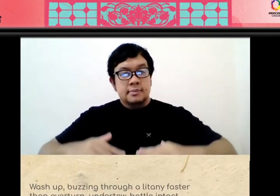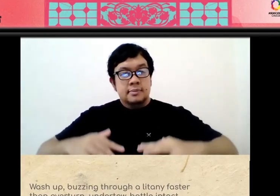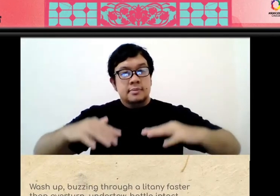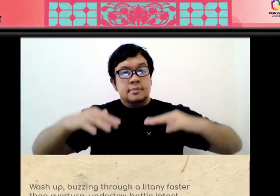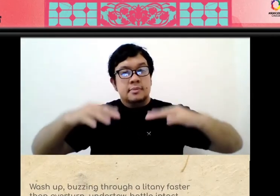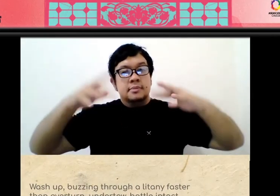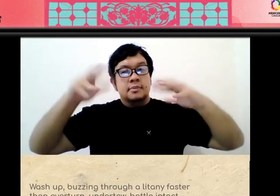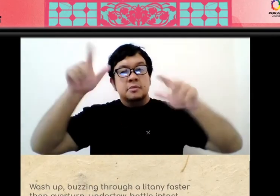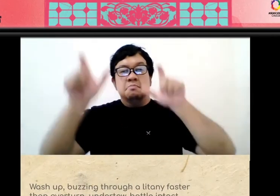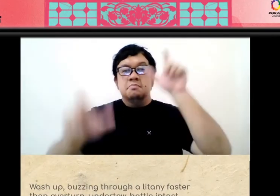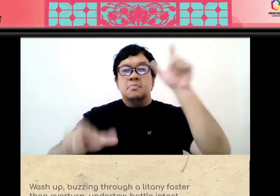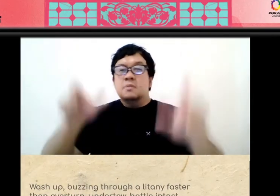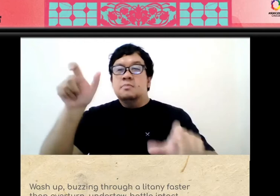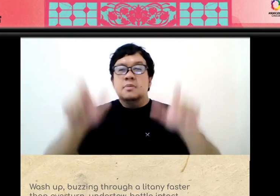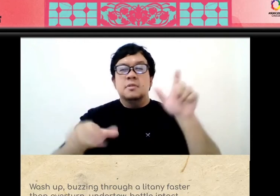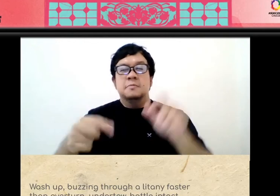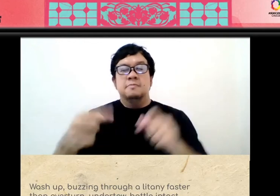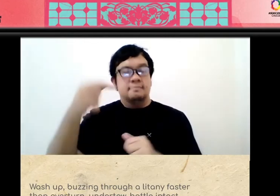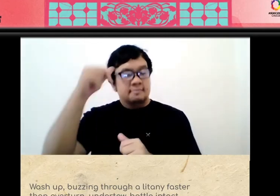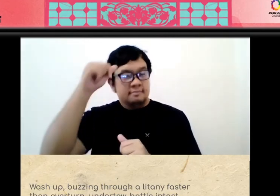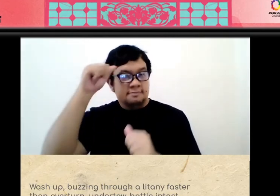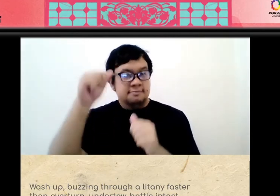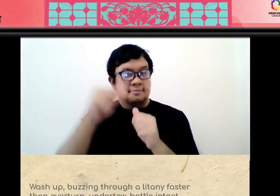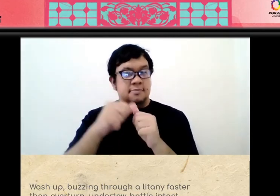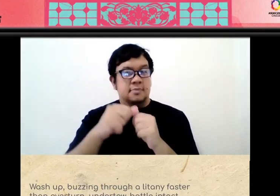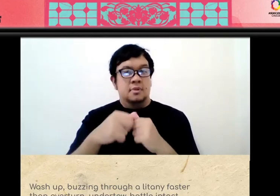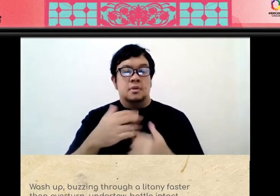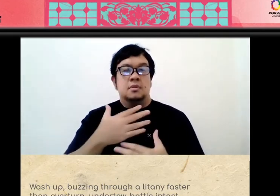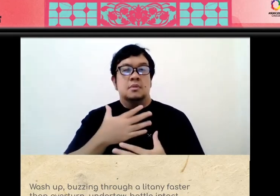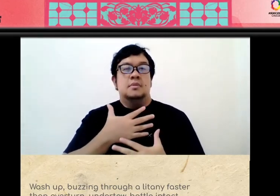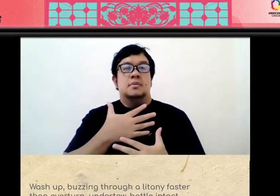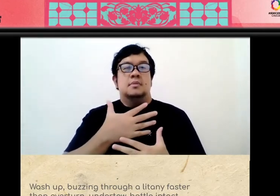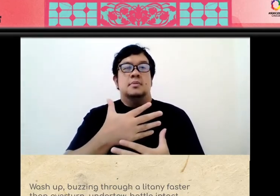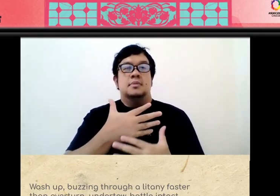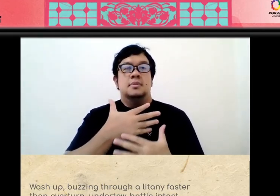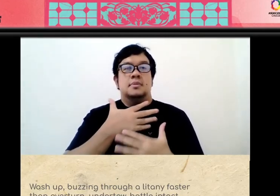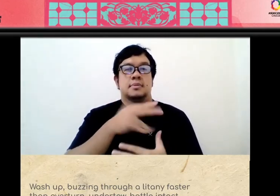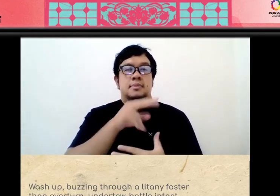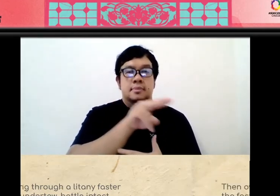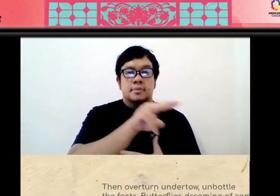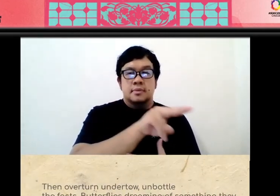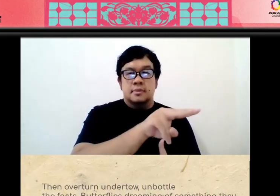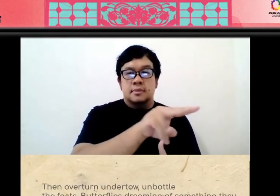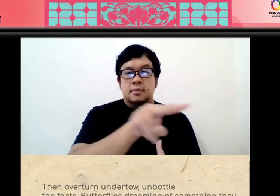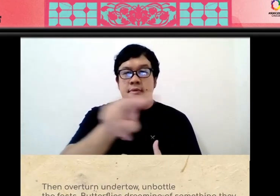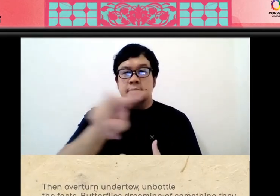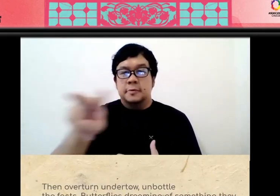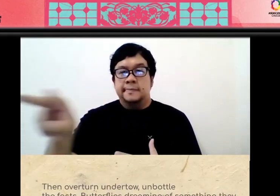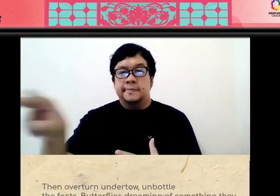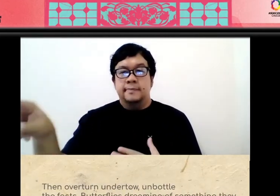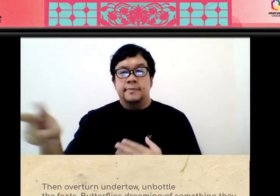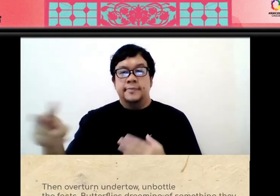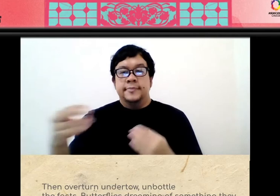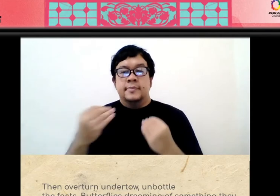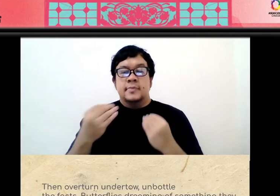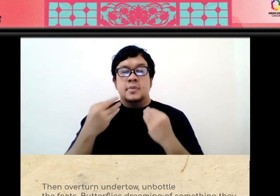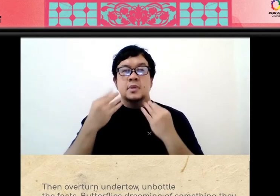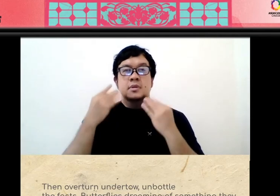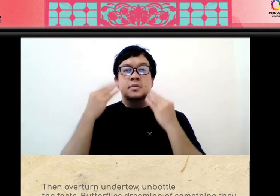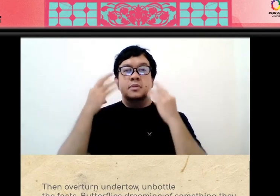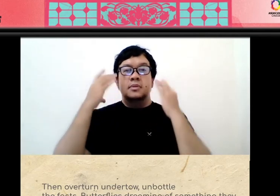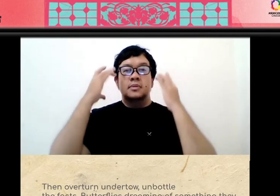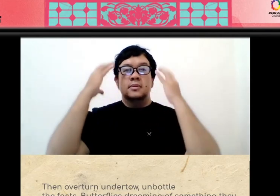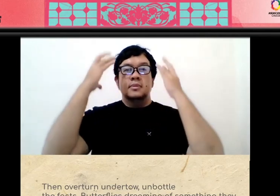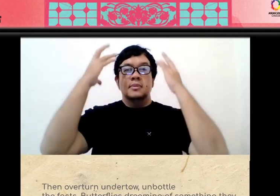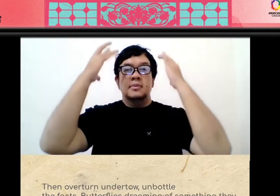faster than overturn undertow, bottle intact. Then overturn undertow, unbottle the